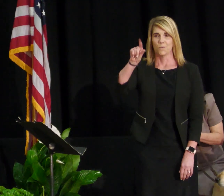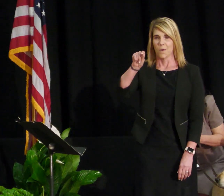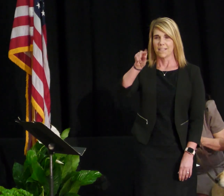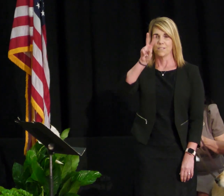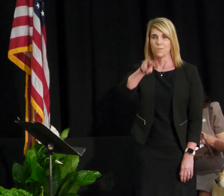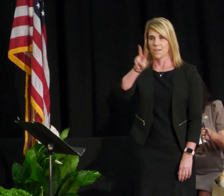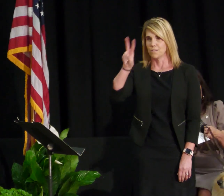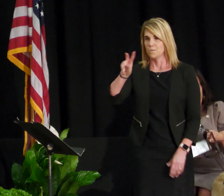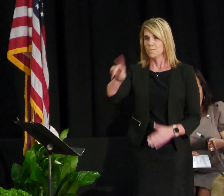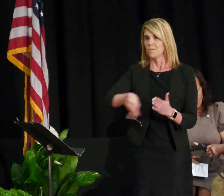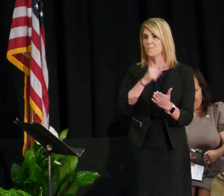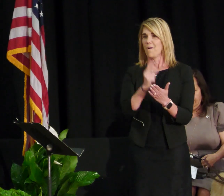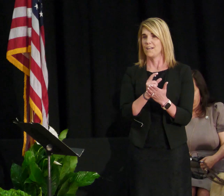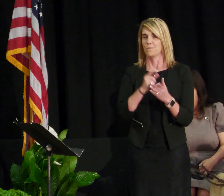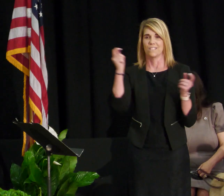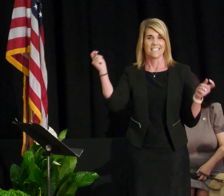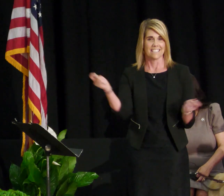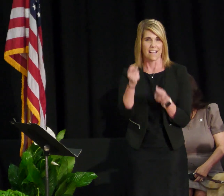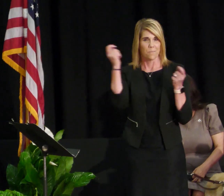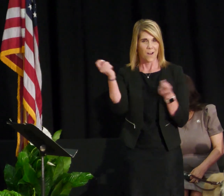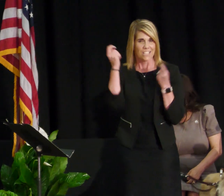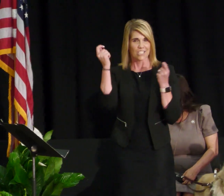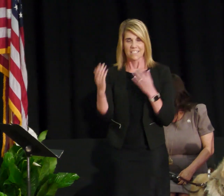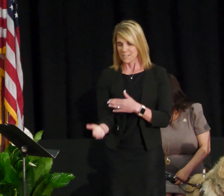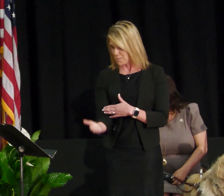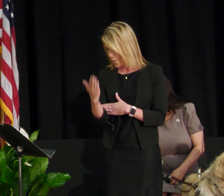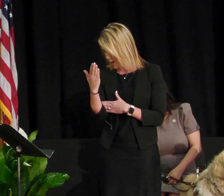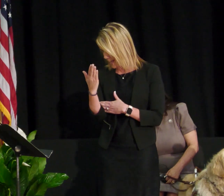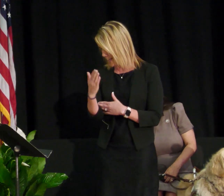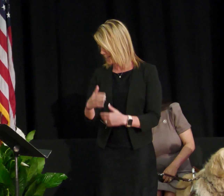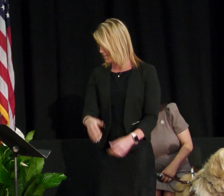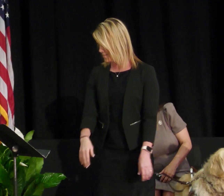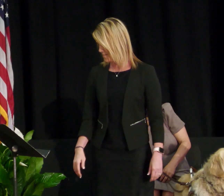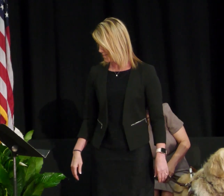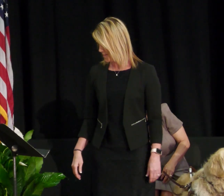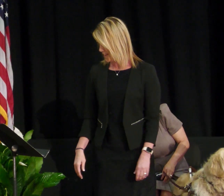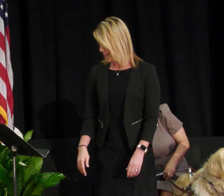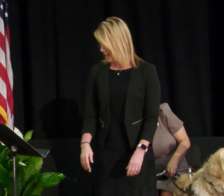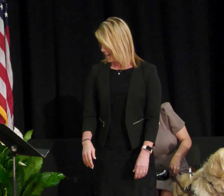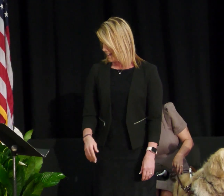Welcome to the 2022 graduation commencement.